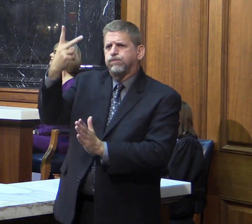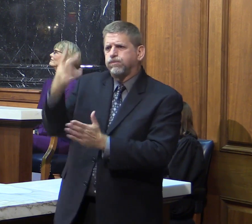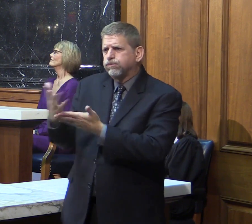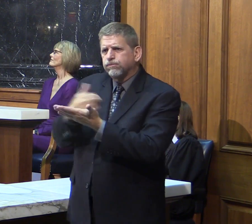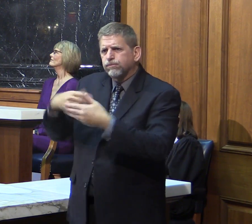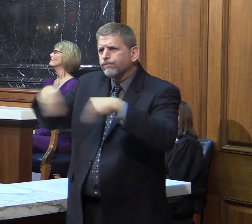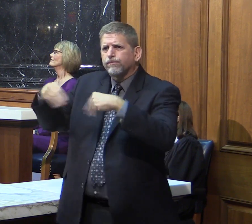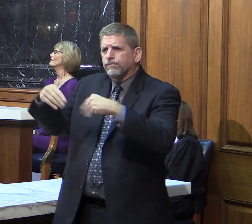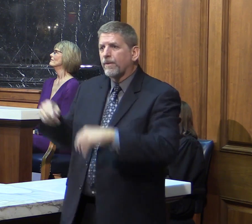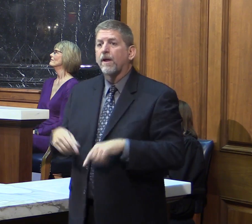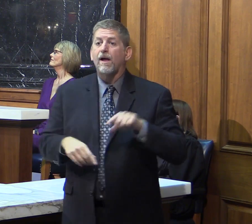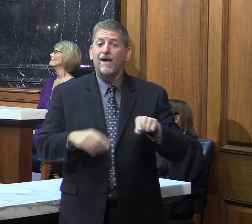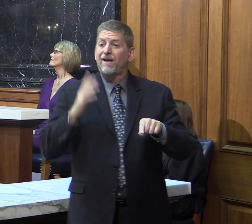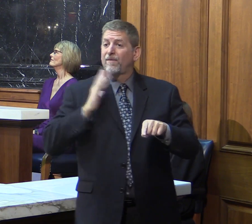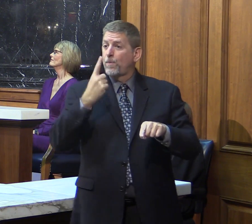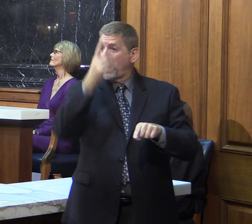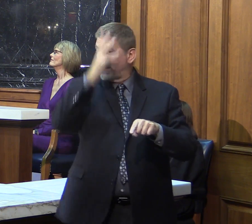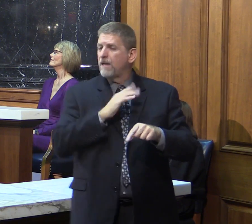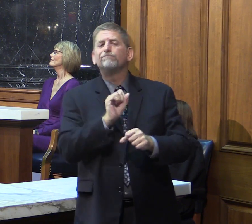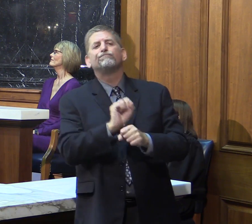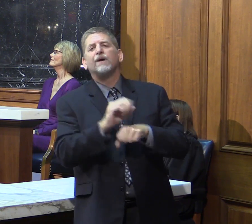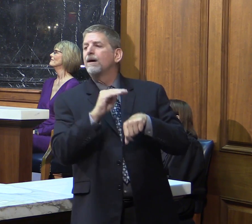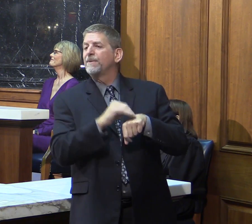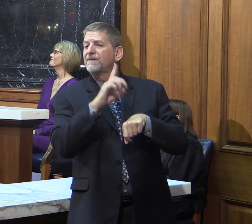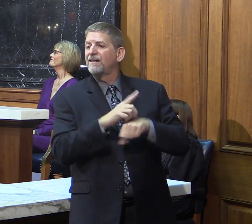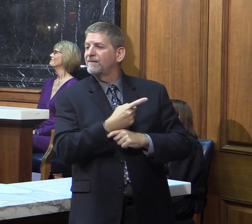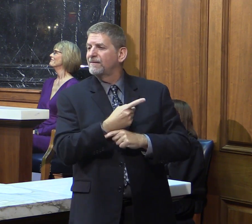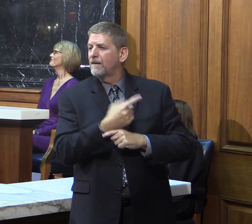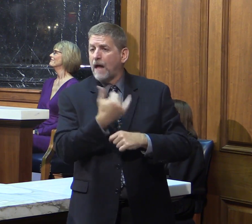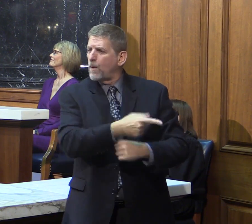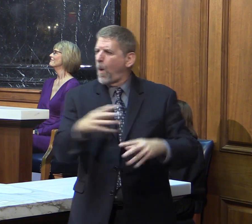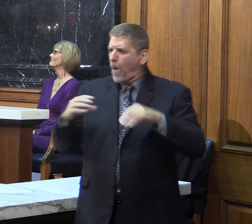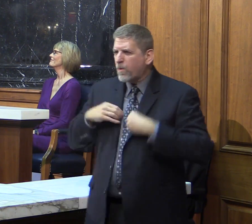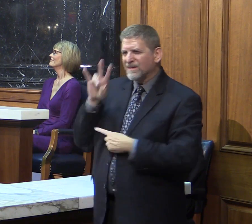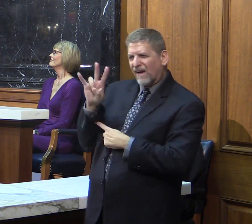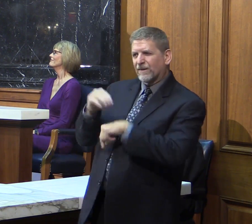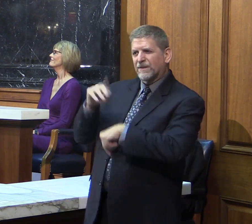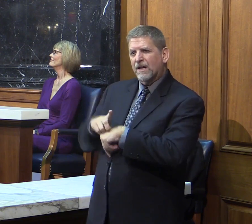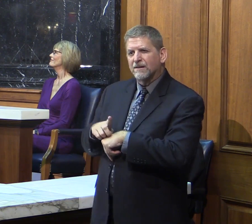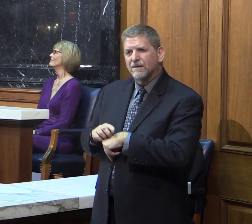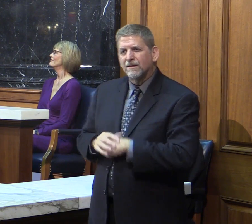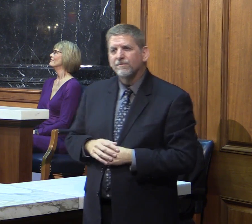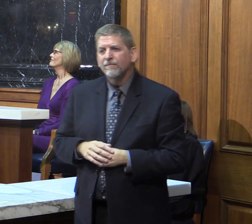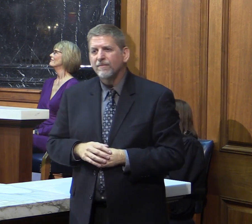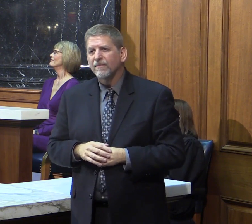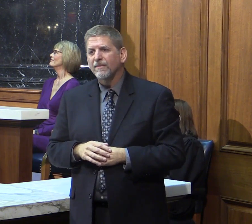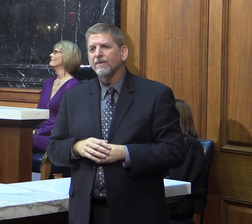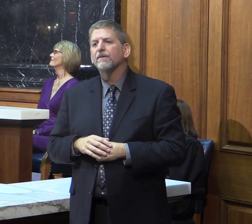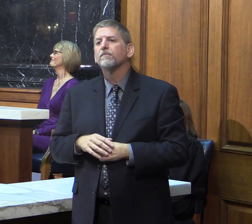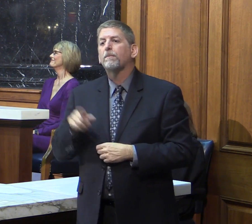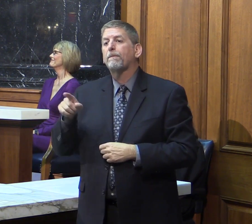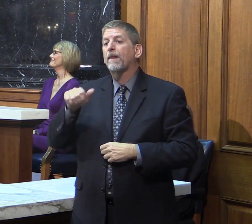of them. Sonny Beck started driving a tractor in his dad's business in 1940 when he was 5.